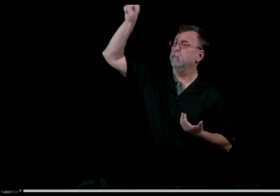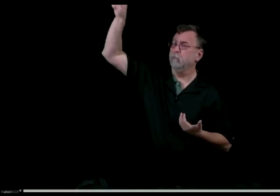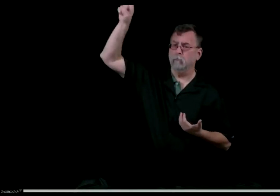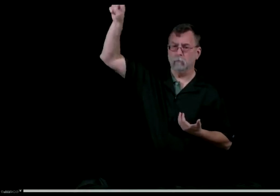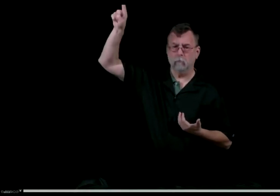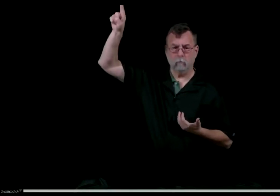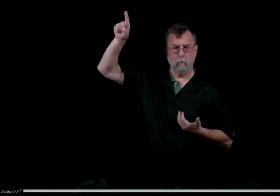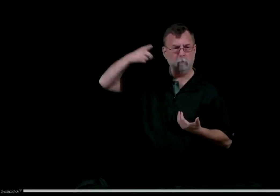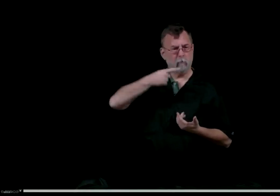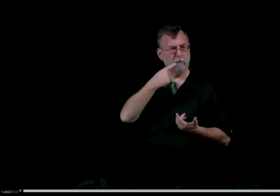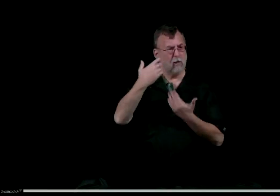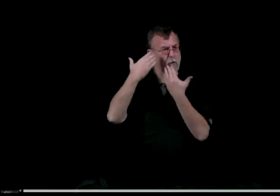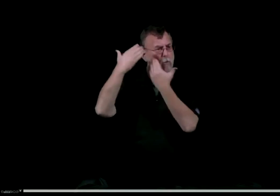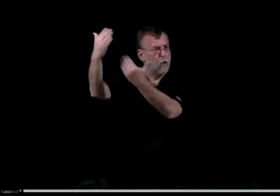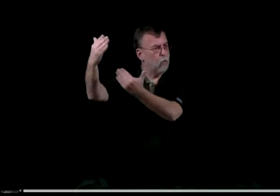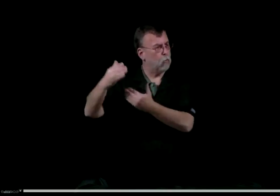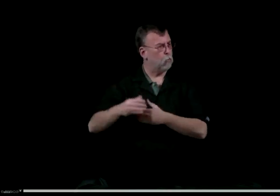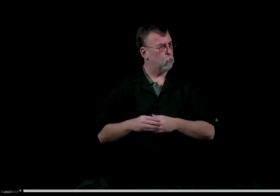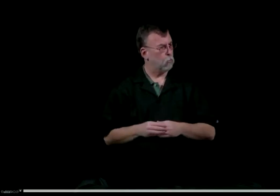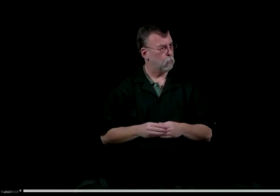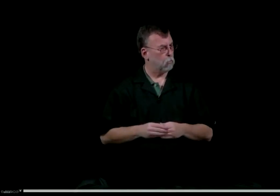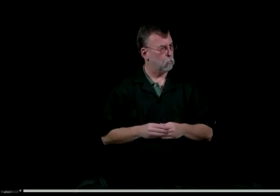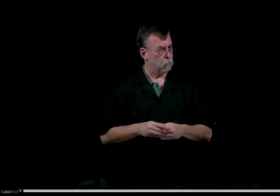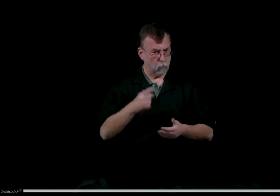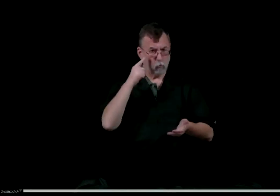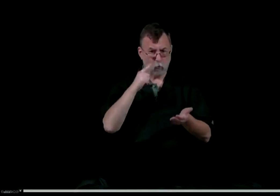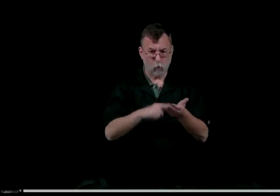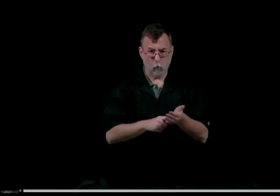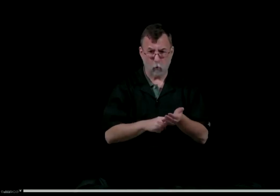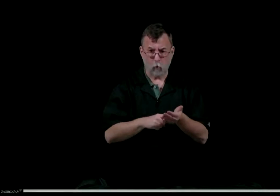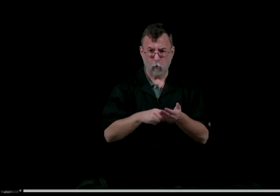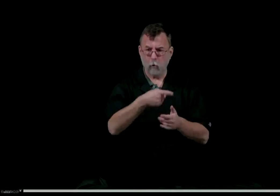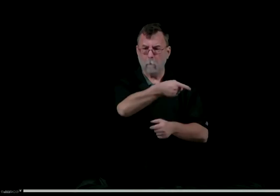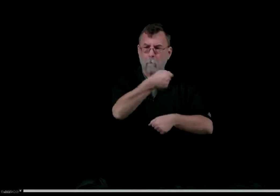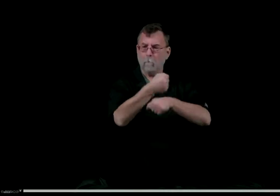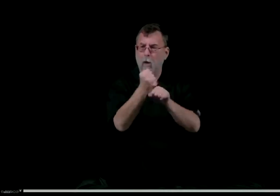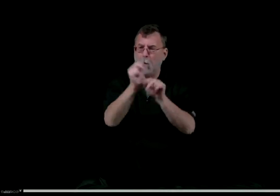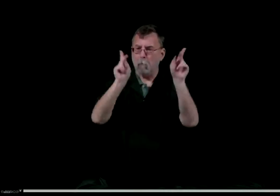touchdown. Often they'll point up to the sky. They're saying thank you to God. Have you noticed that?